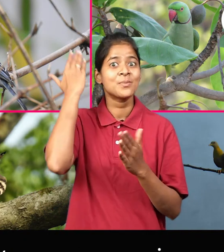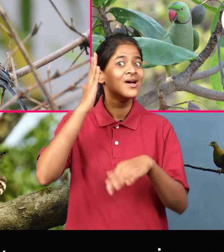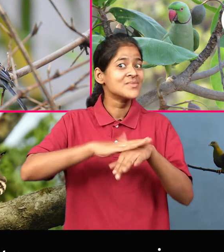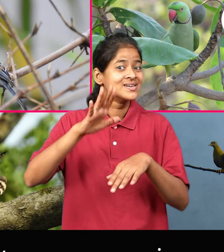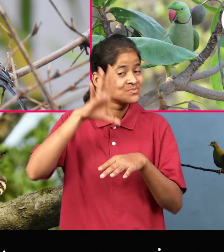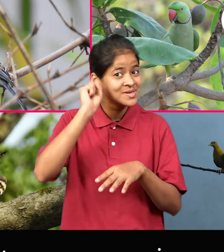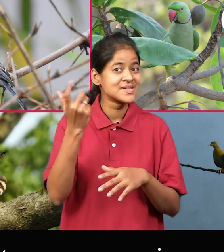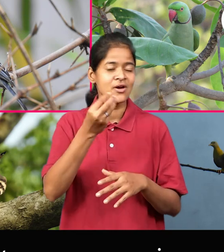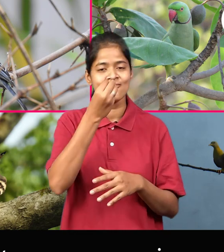your experience